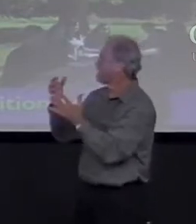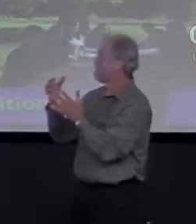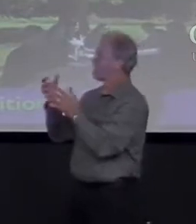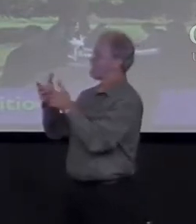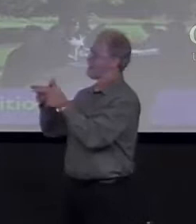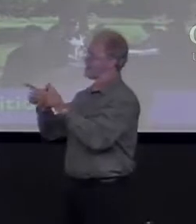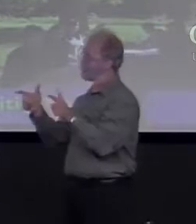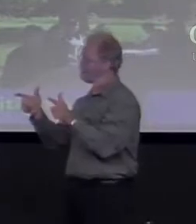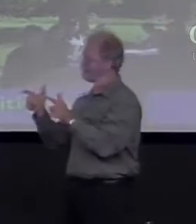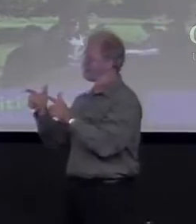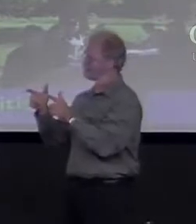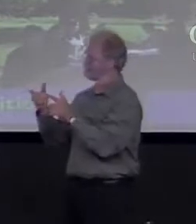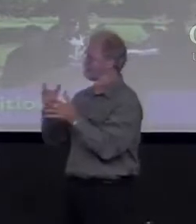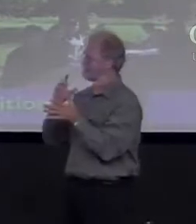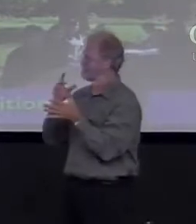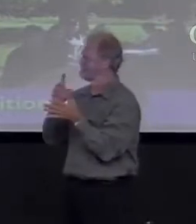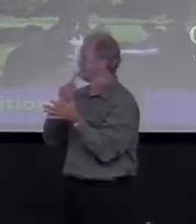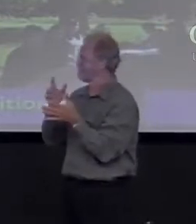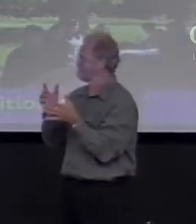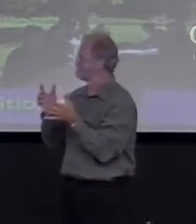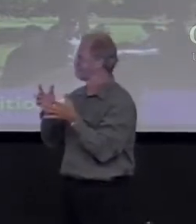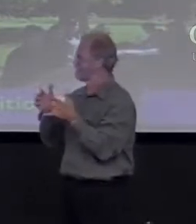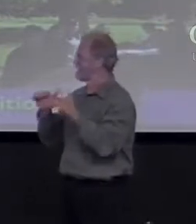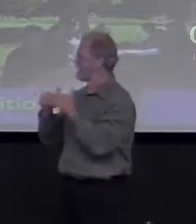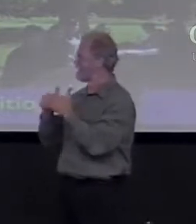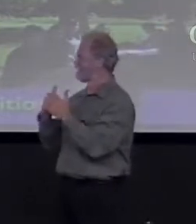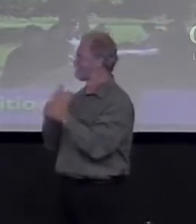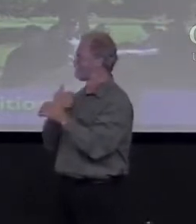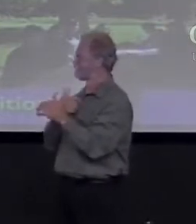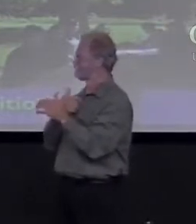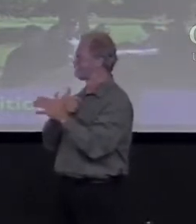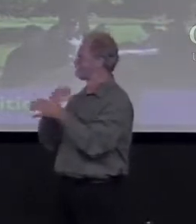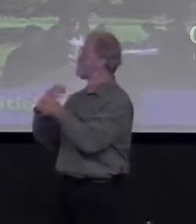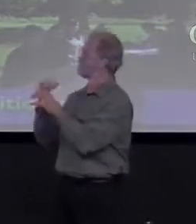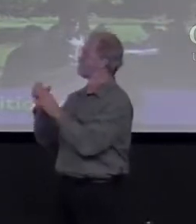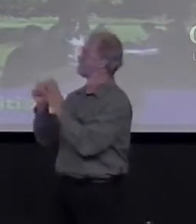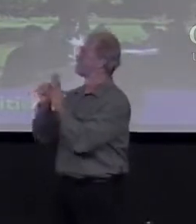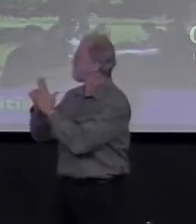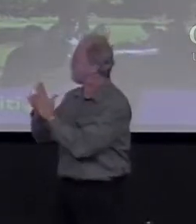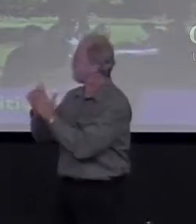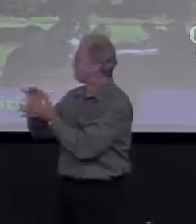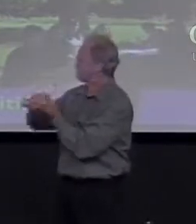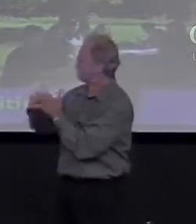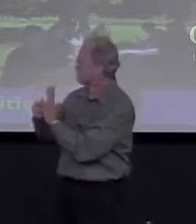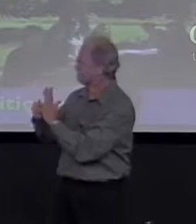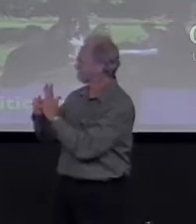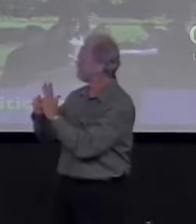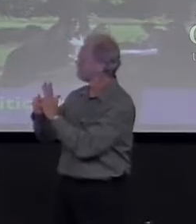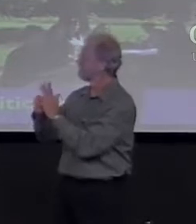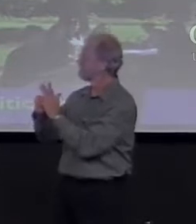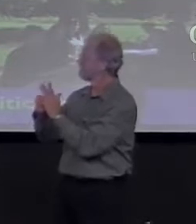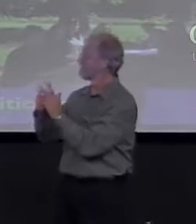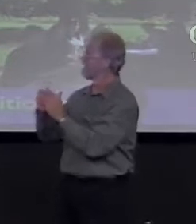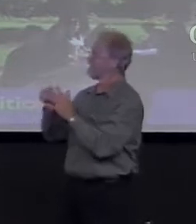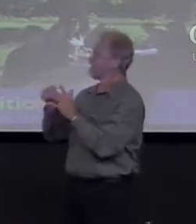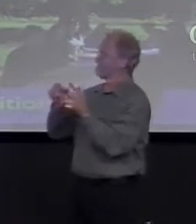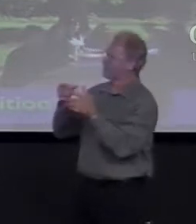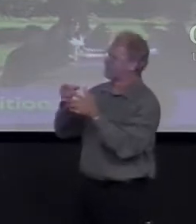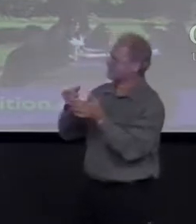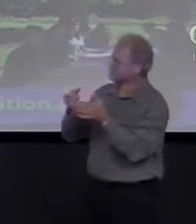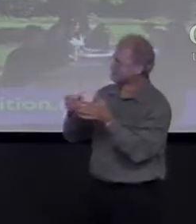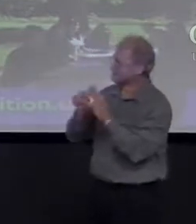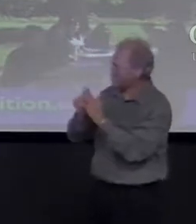Also consider that in our brains, without these symbols to work with, how then